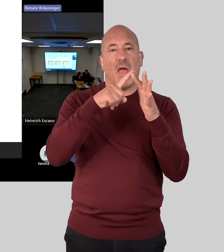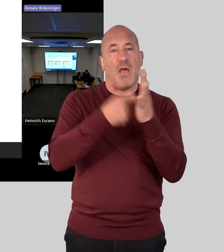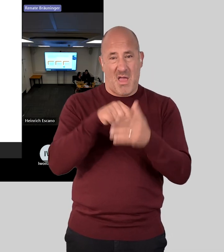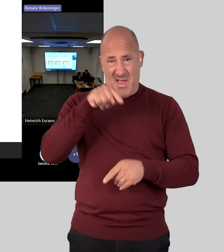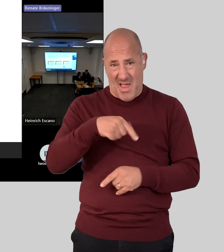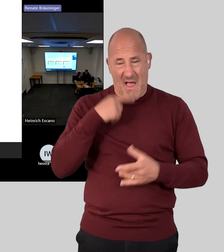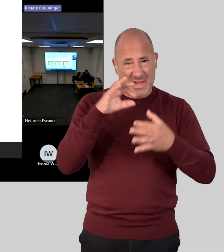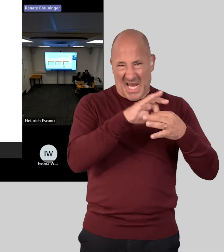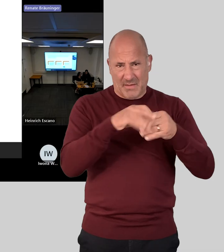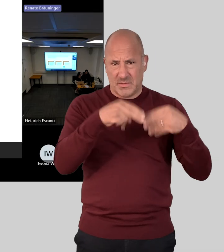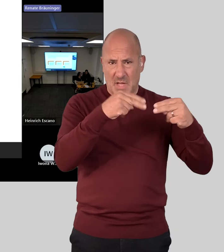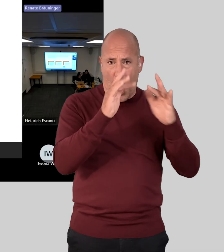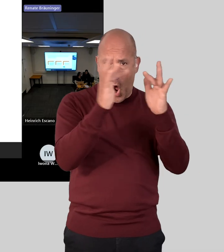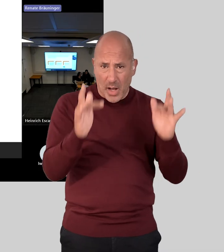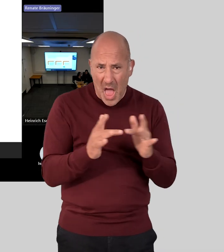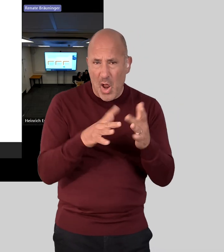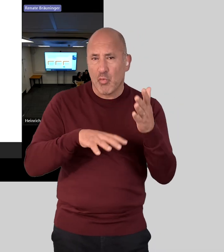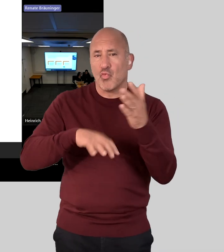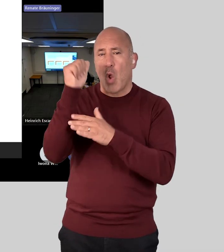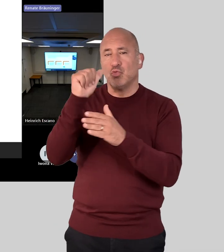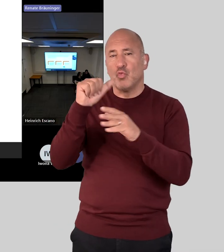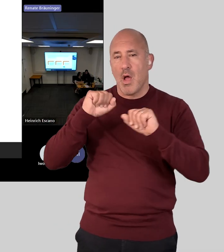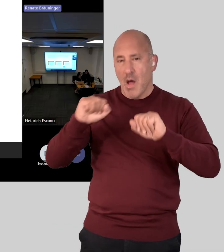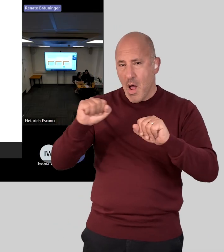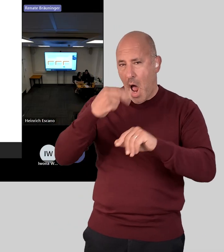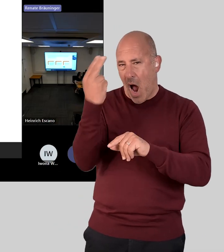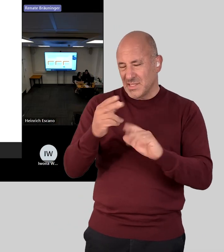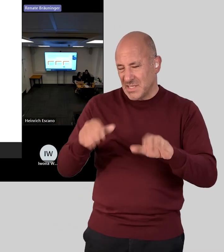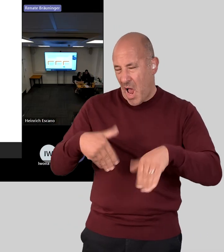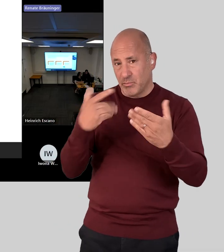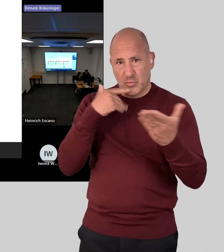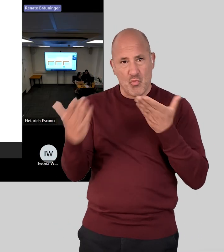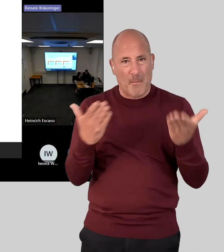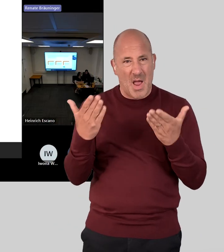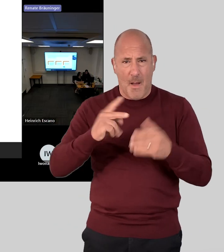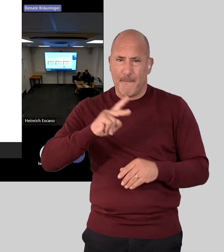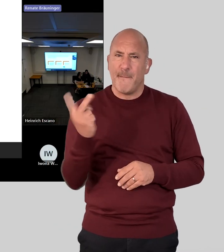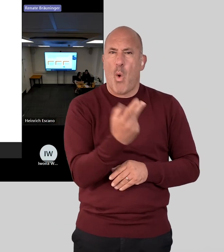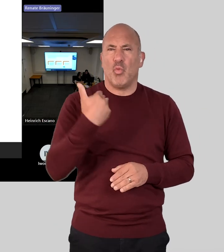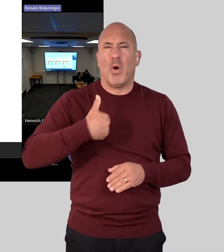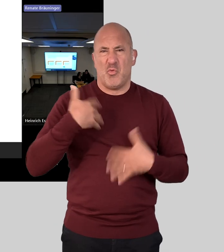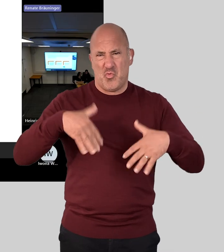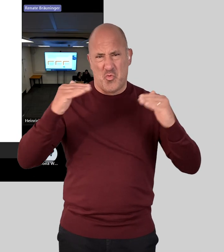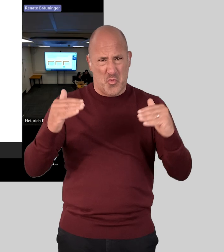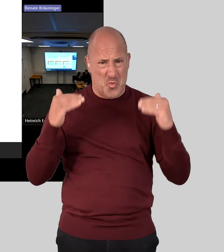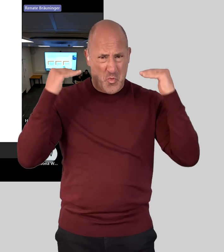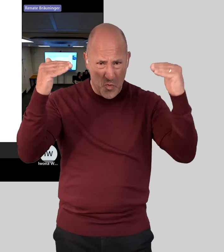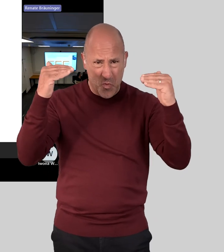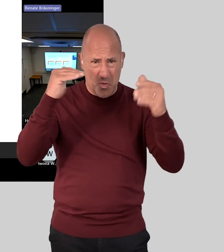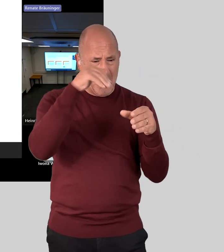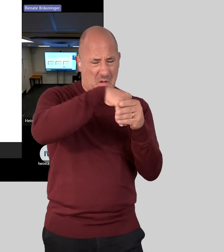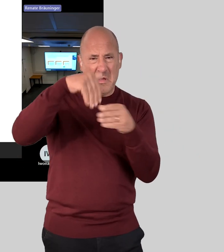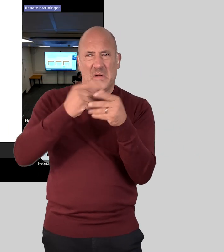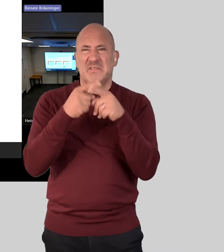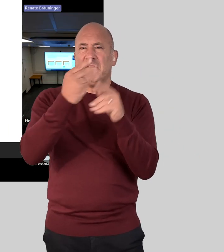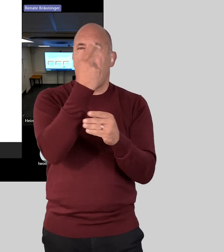online and cultural capital related to artistic outputs. Both women are highly successful and